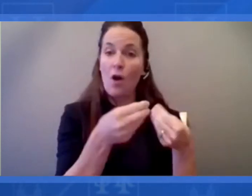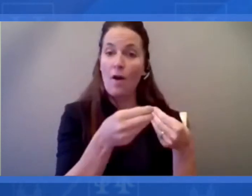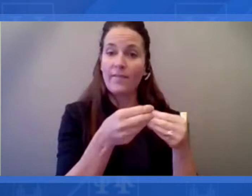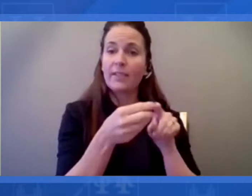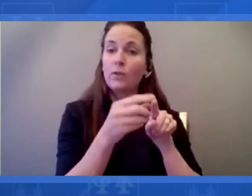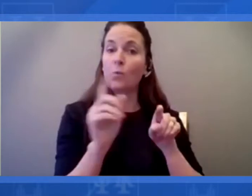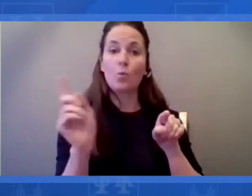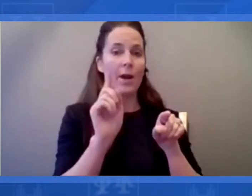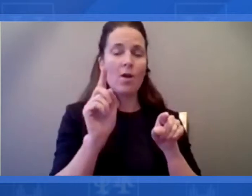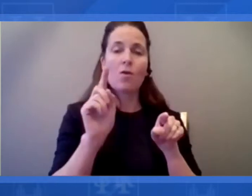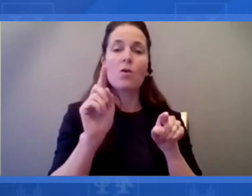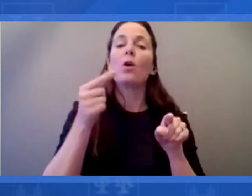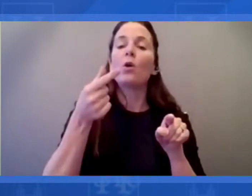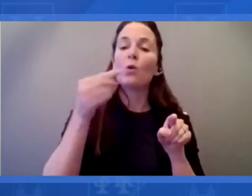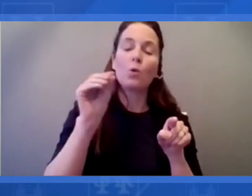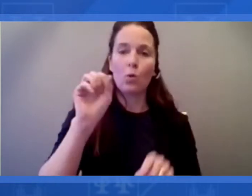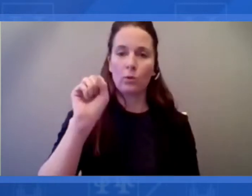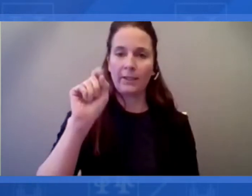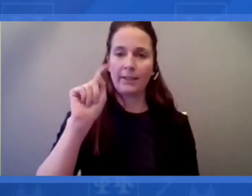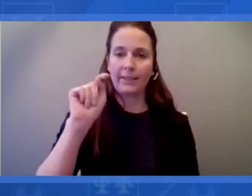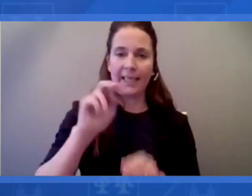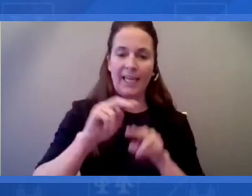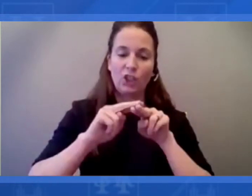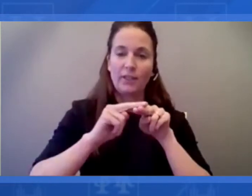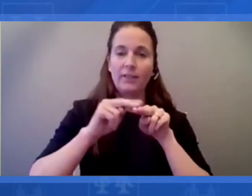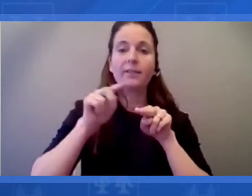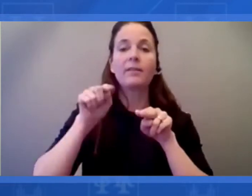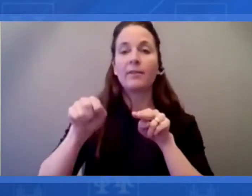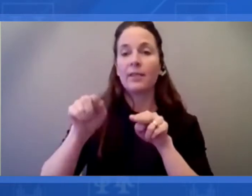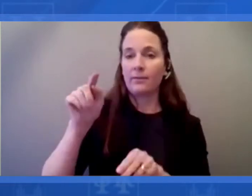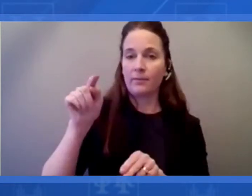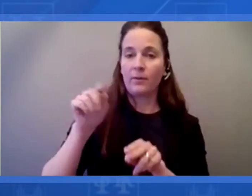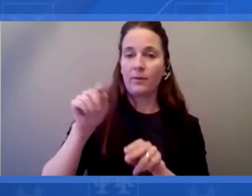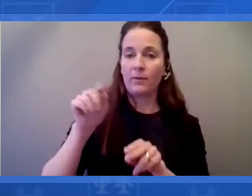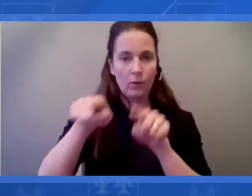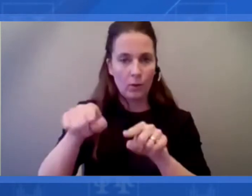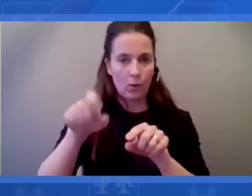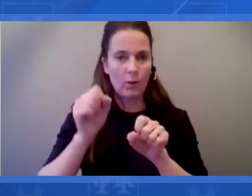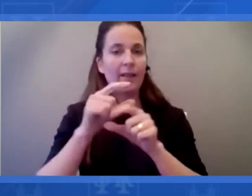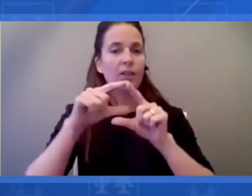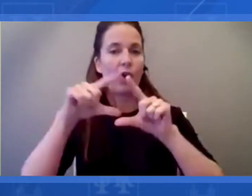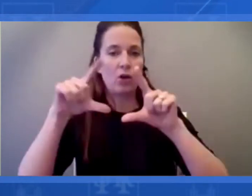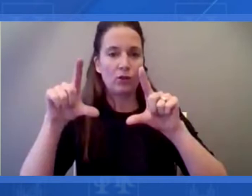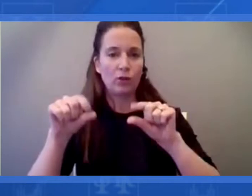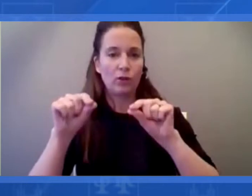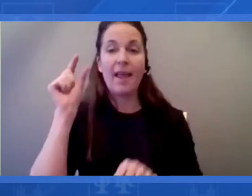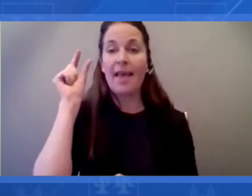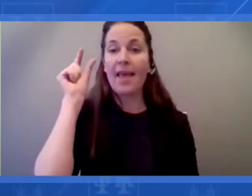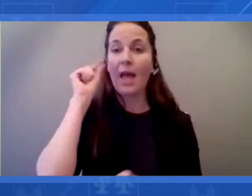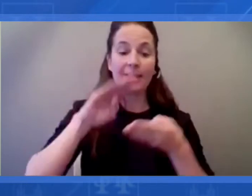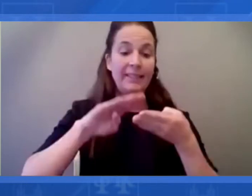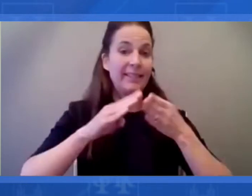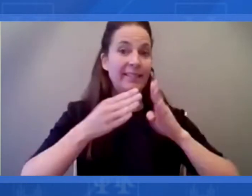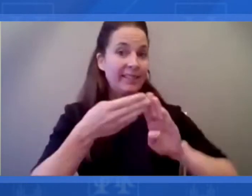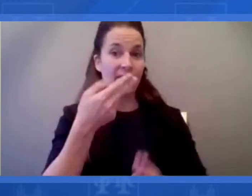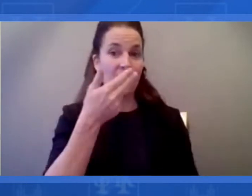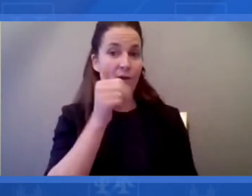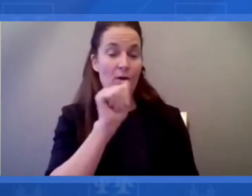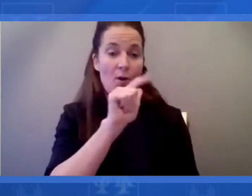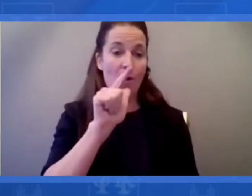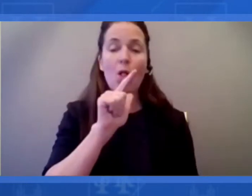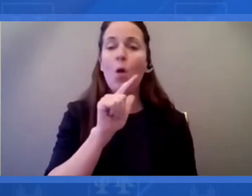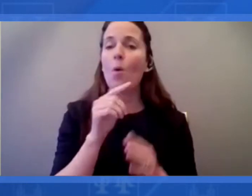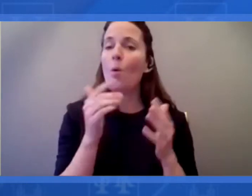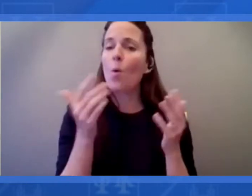Station, 36 Hunter Street East. Cards and surveys are also available at Hamilton City Hall and any of the